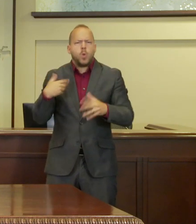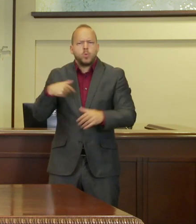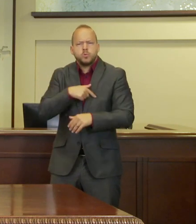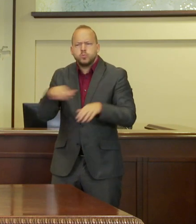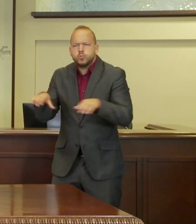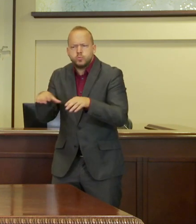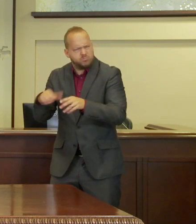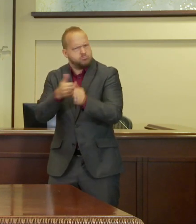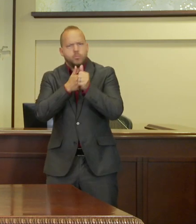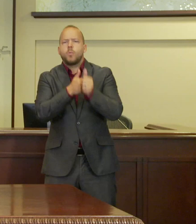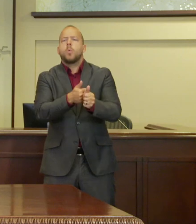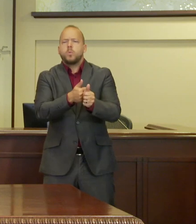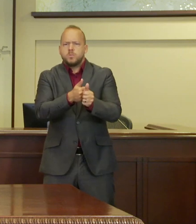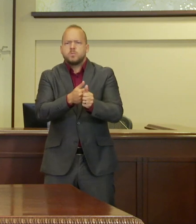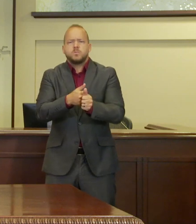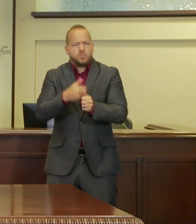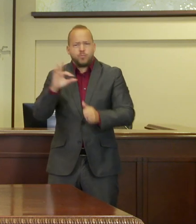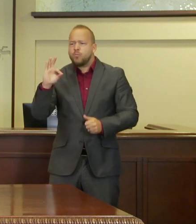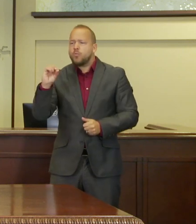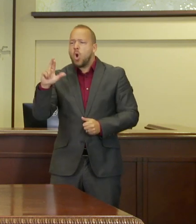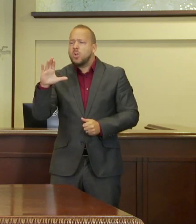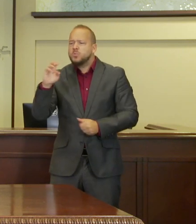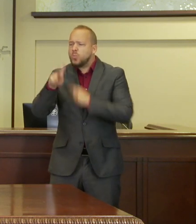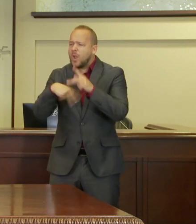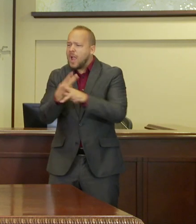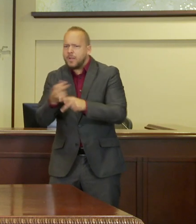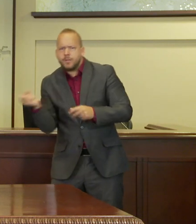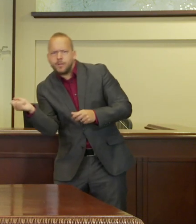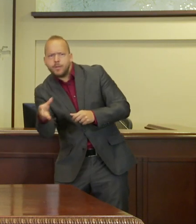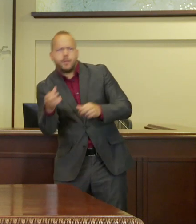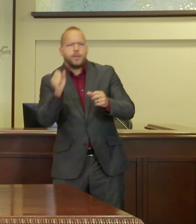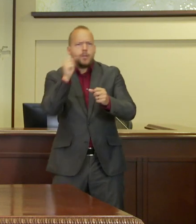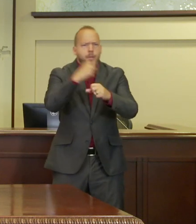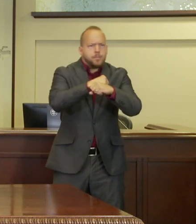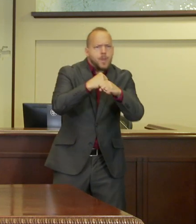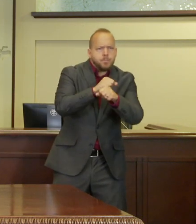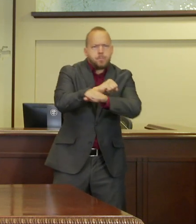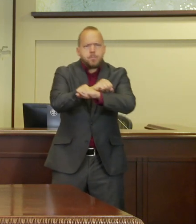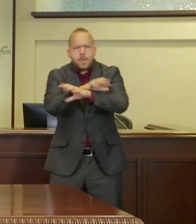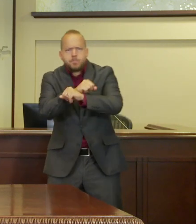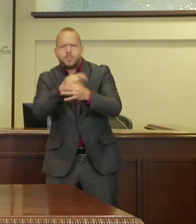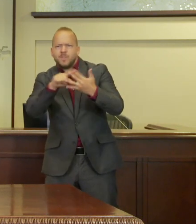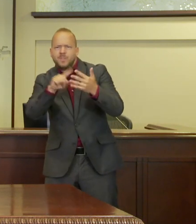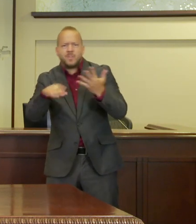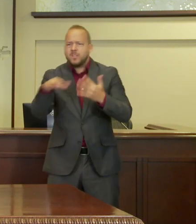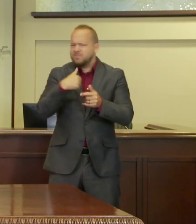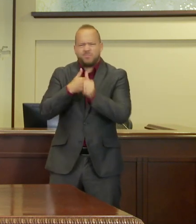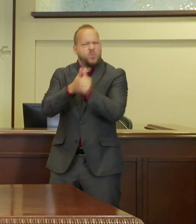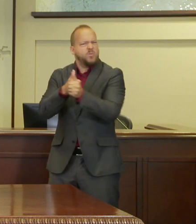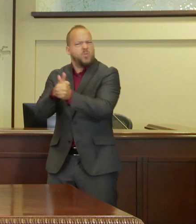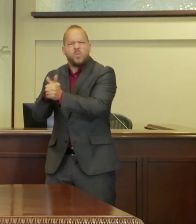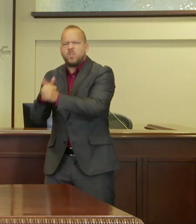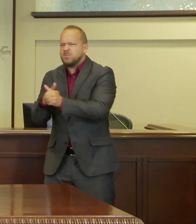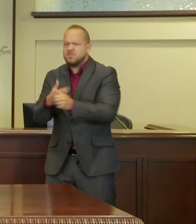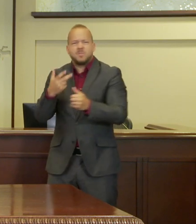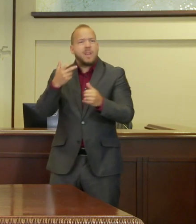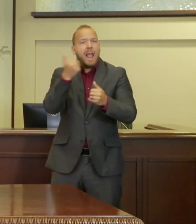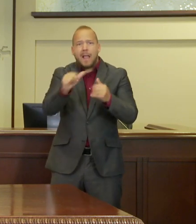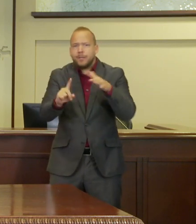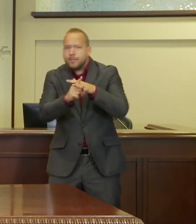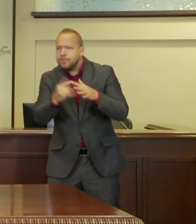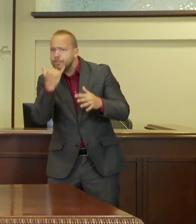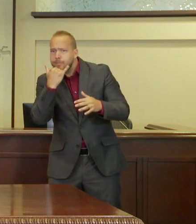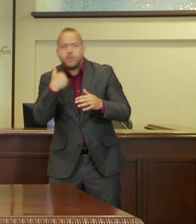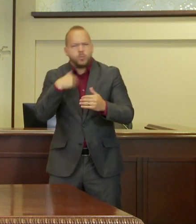to the use of force, and that we address any issues that we see there. So we are already starting with a really good foundation